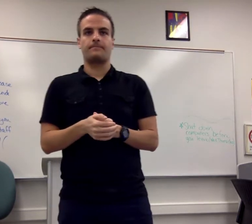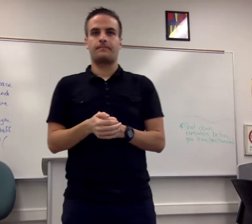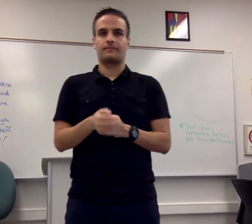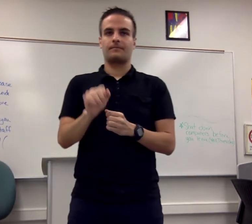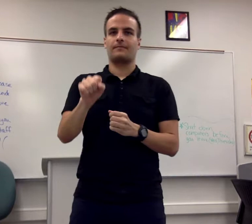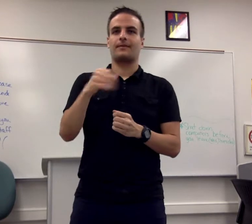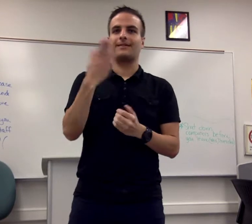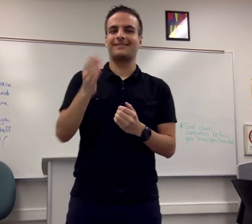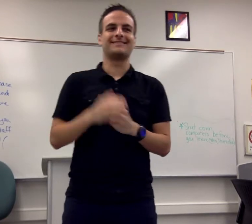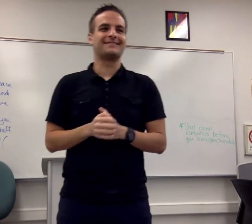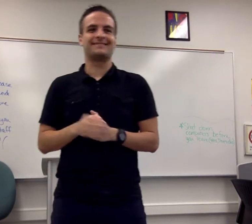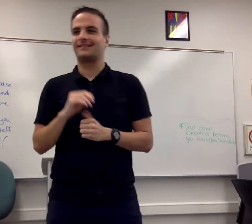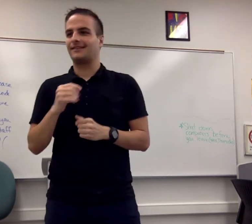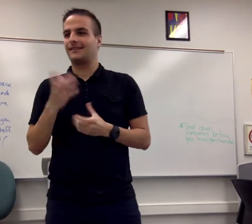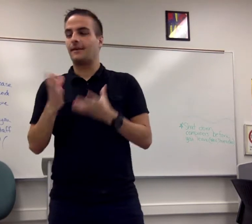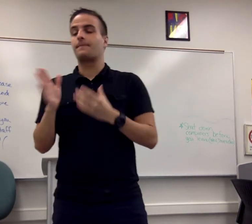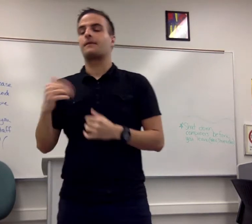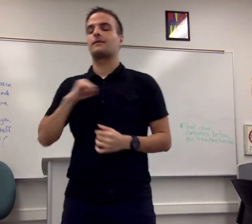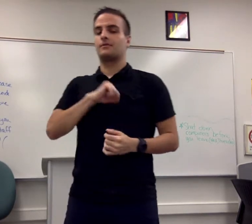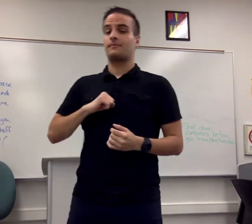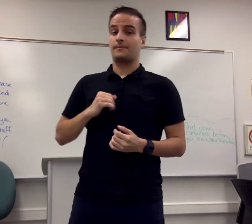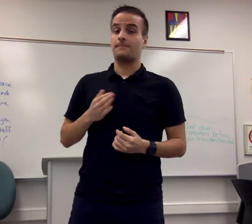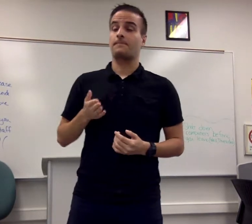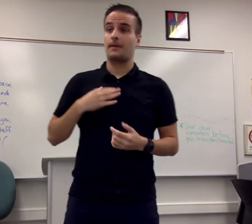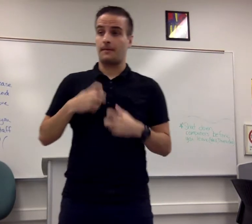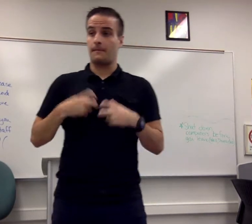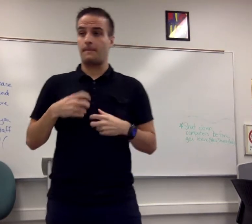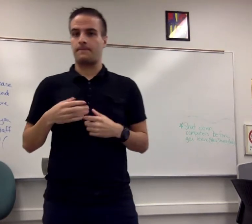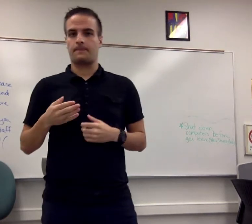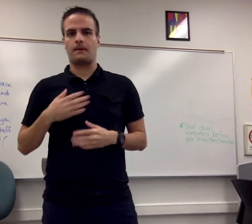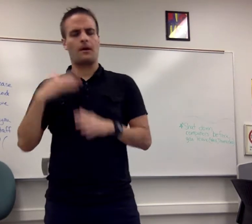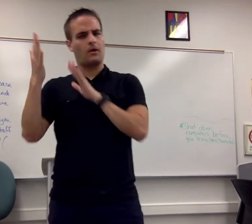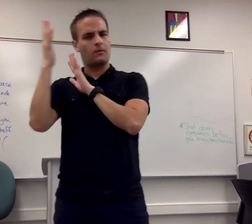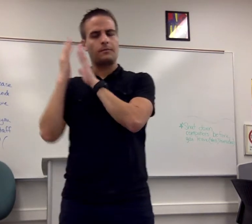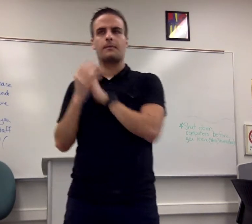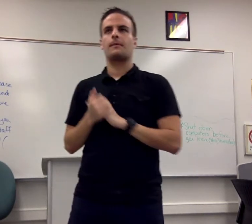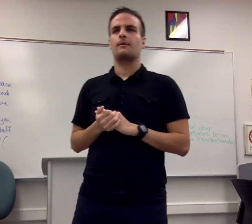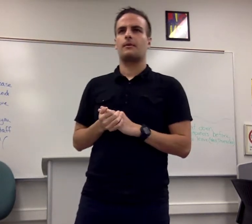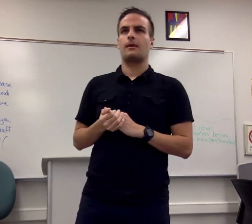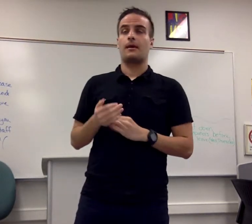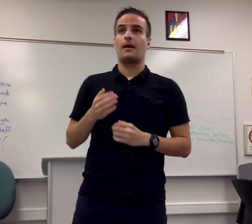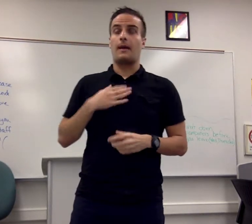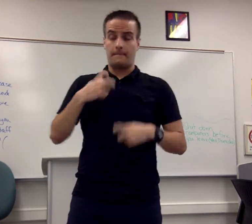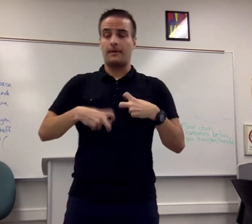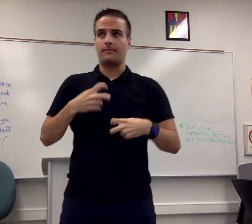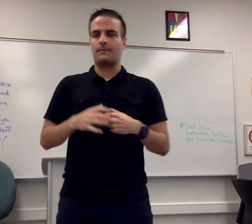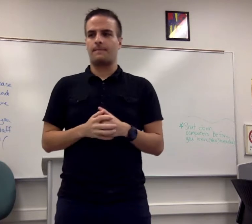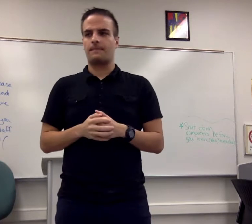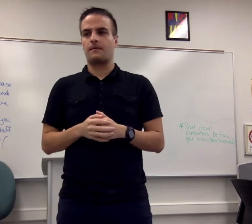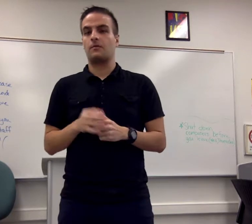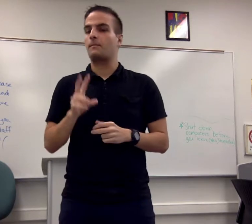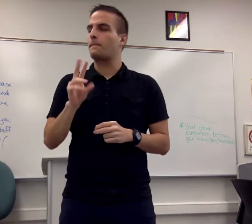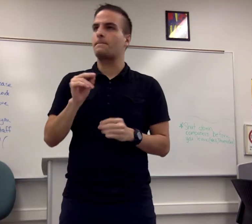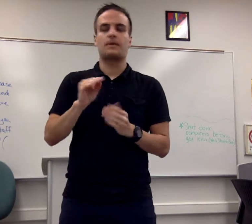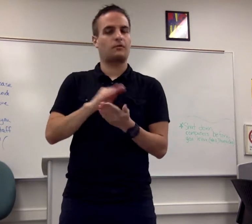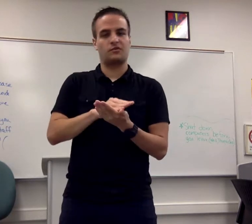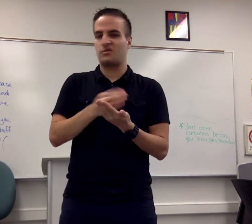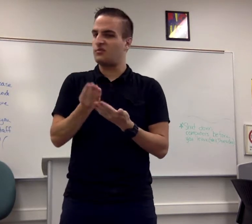So, in my case, not necessarily in this case, but in my situation, there was no page flipping. It was pure